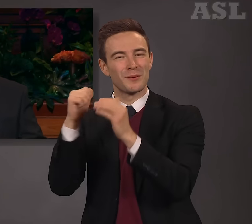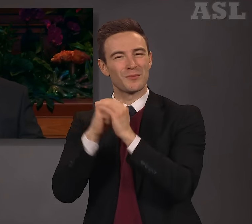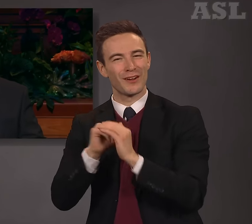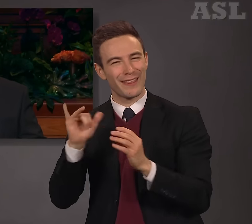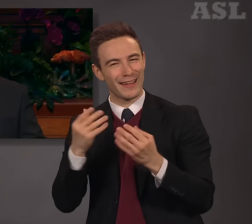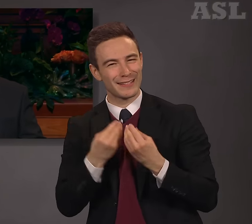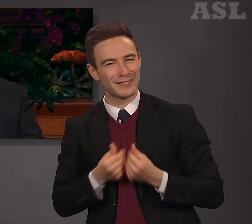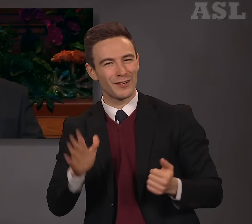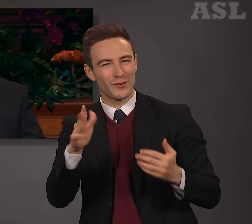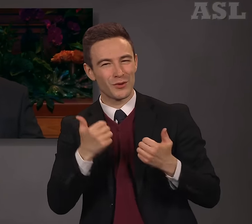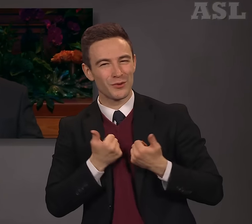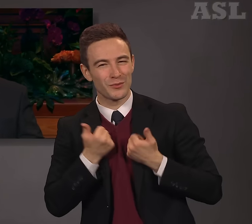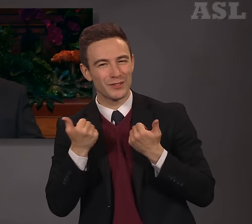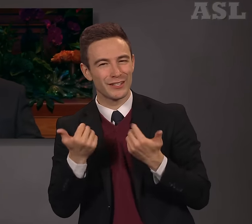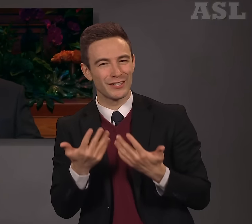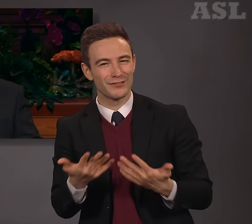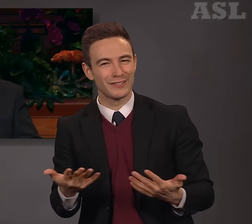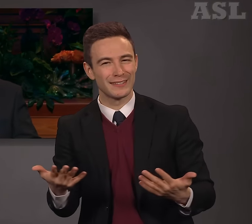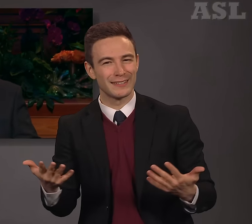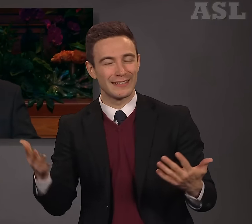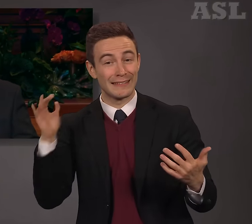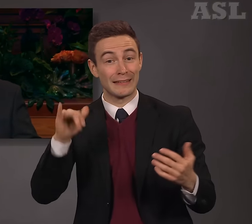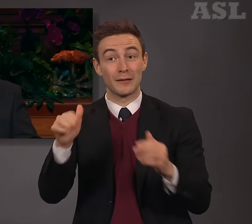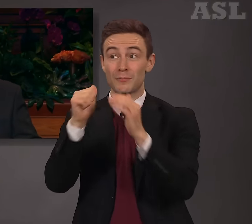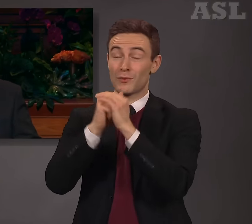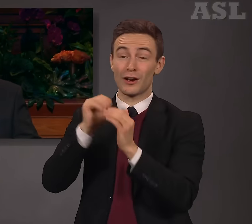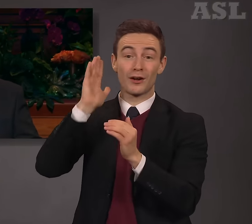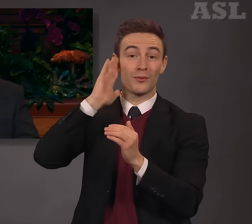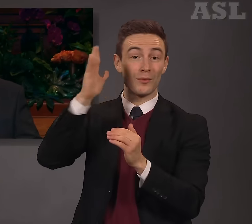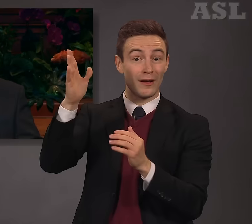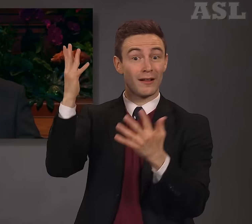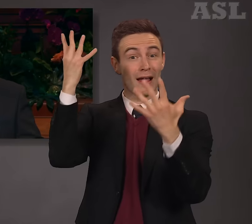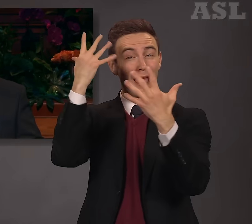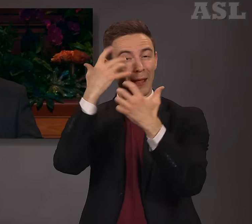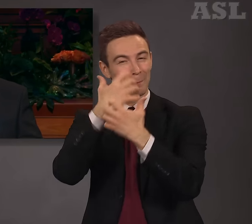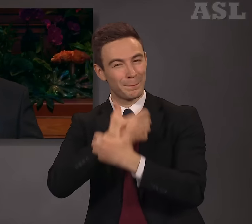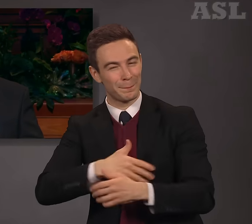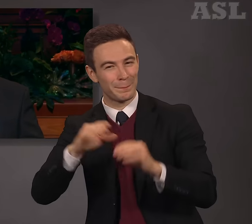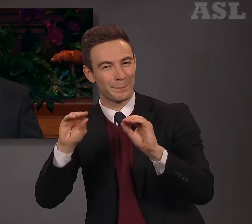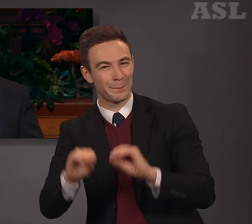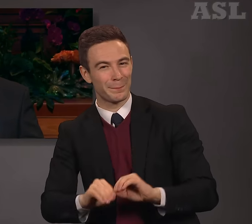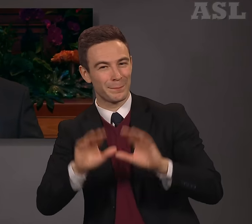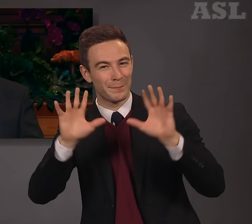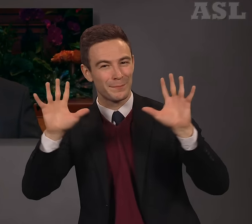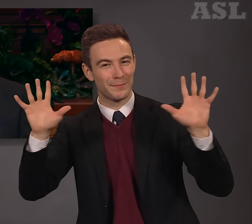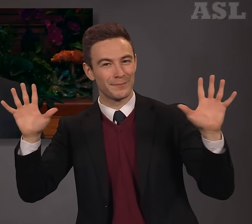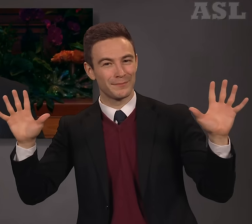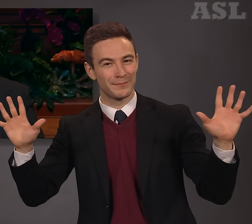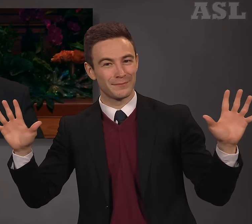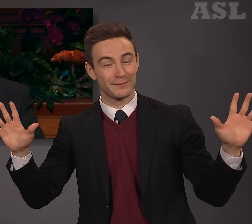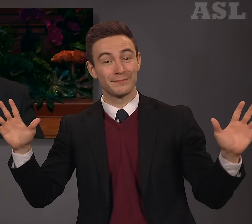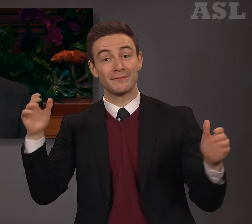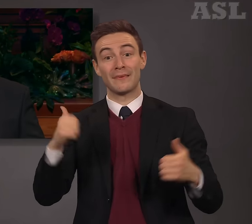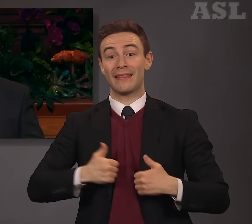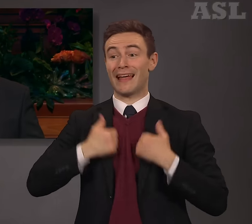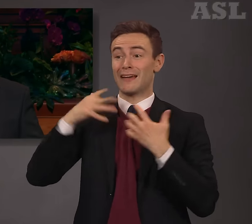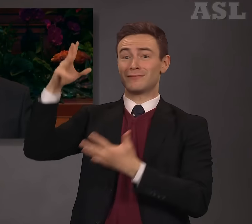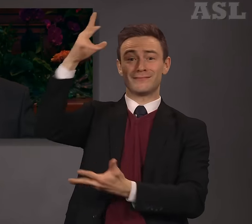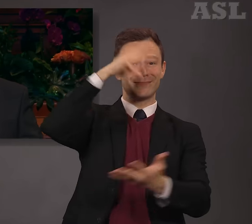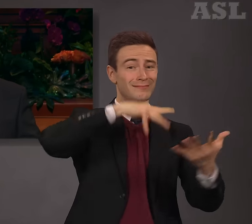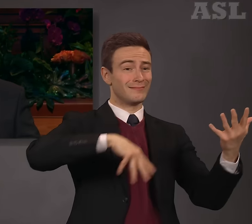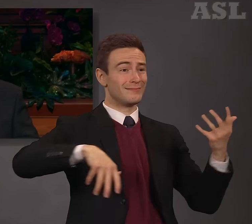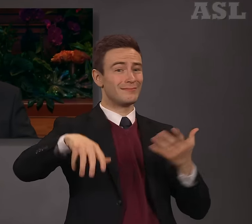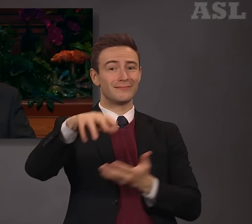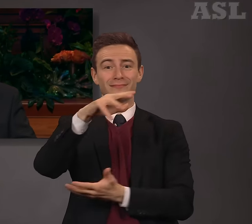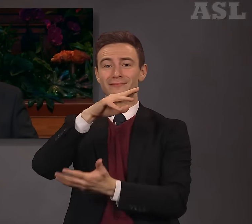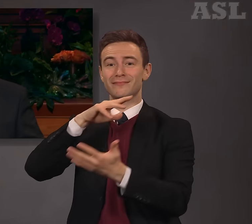will change the night to day. So when life gets dark and dreary, don't forget to